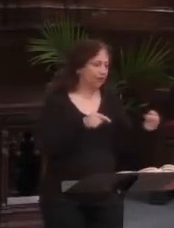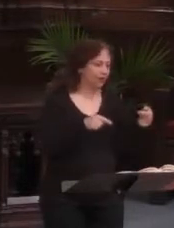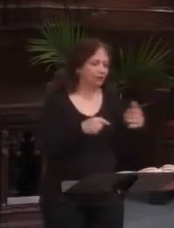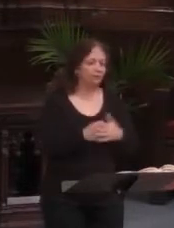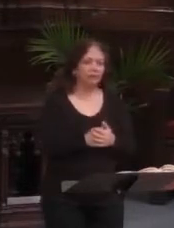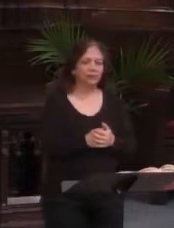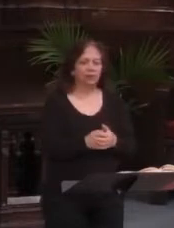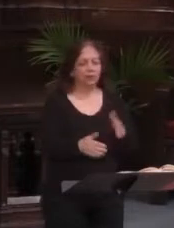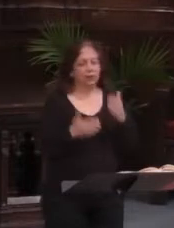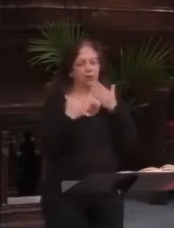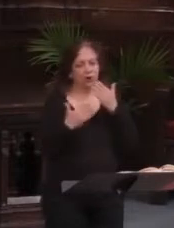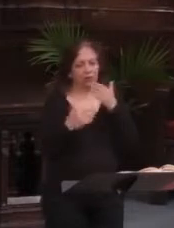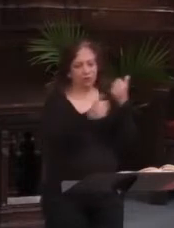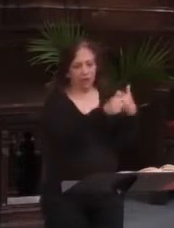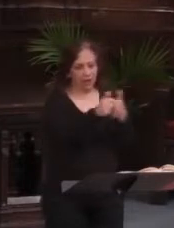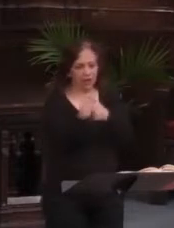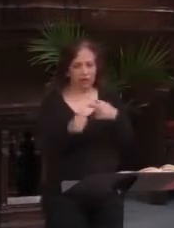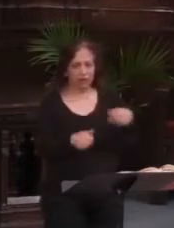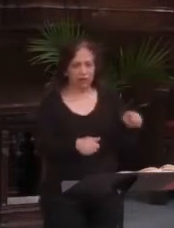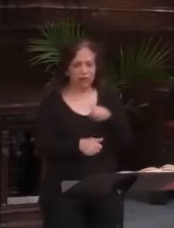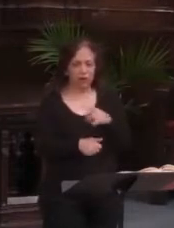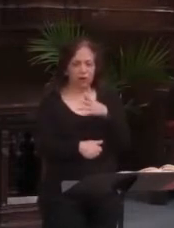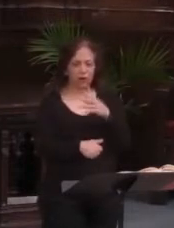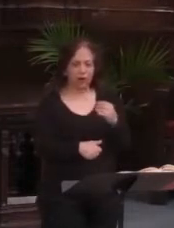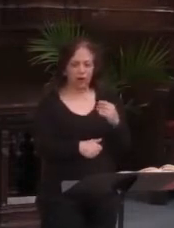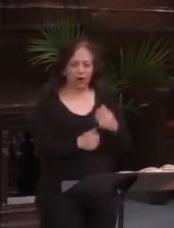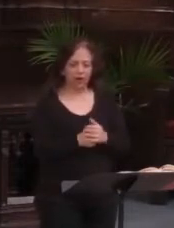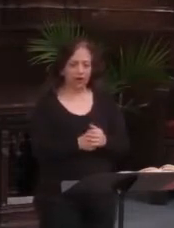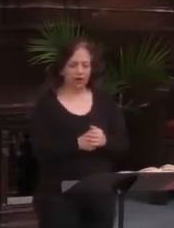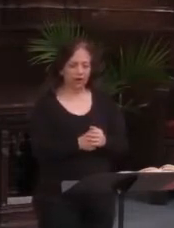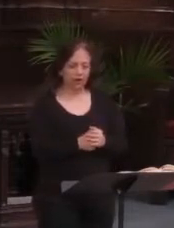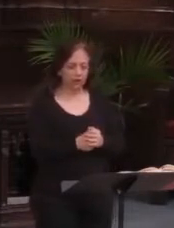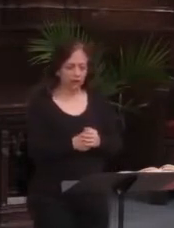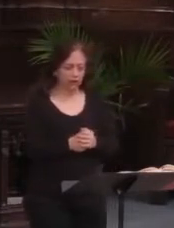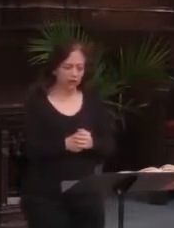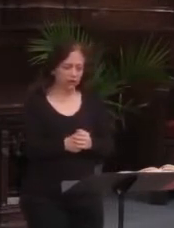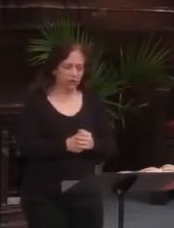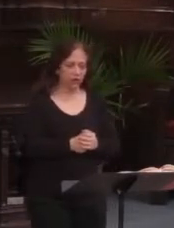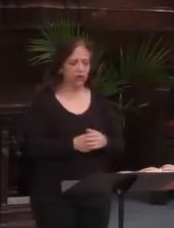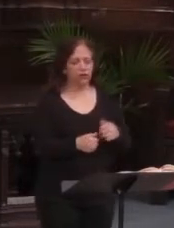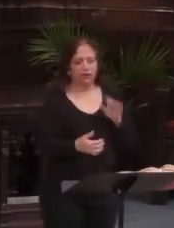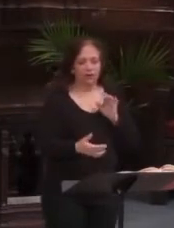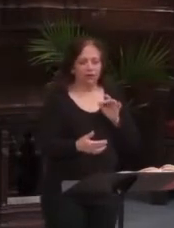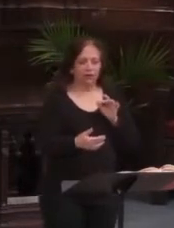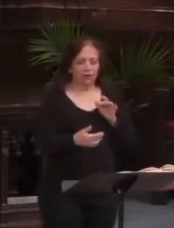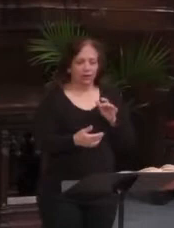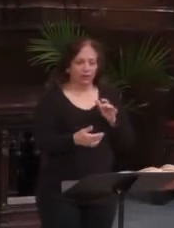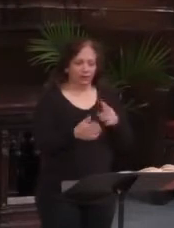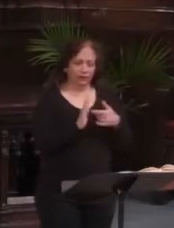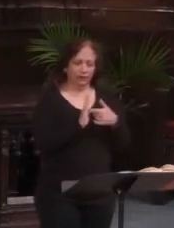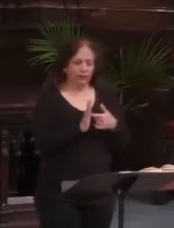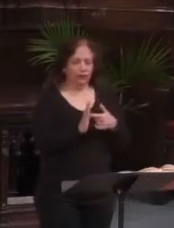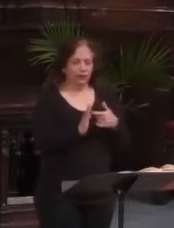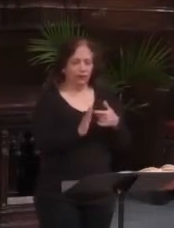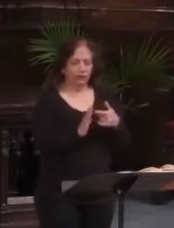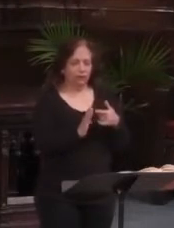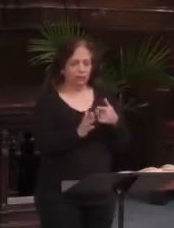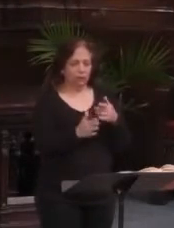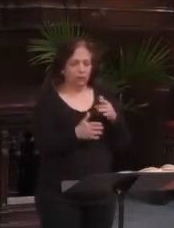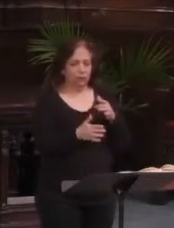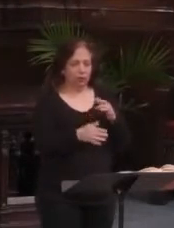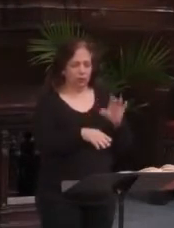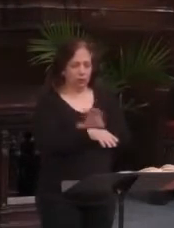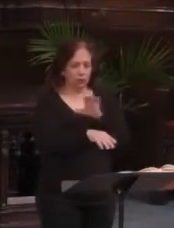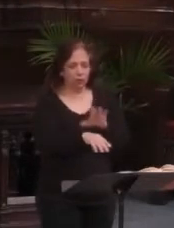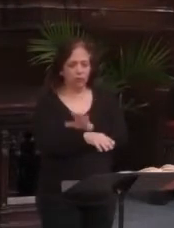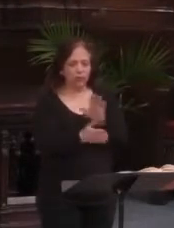every one of you and are glad that God has led you to your computer, laptop, or desktop to worship